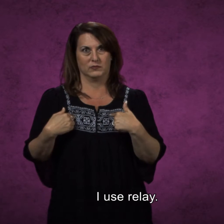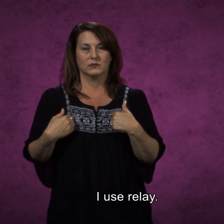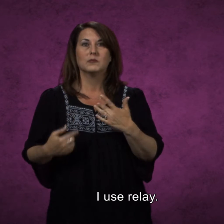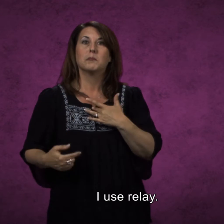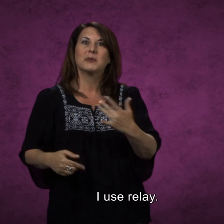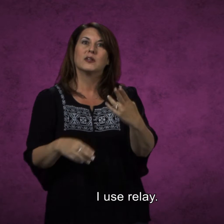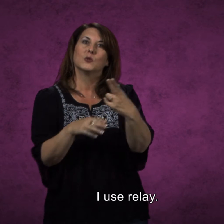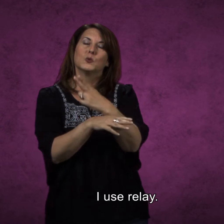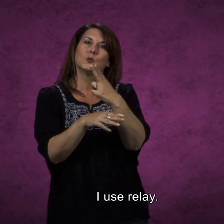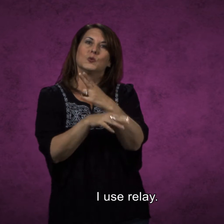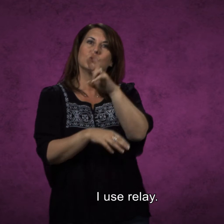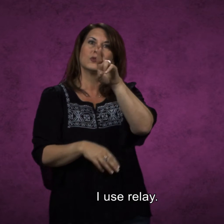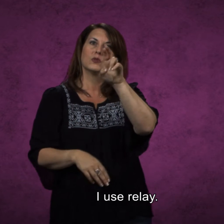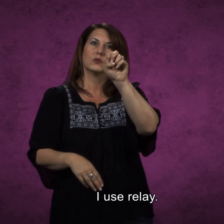I use relay.